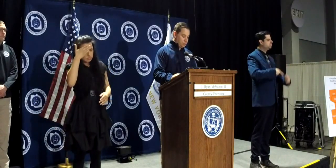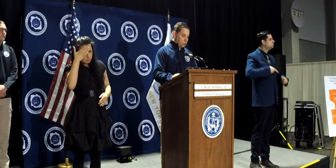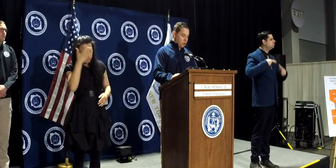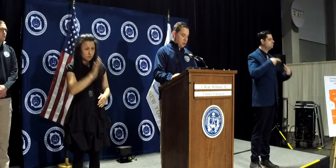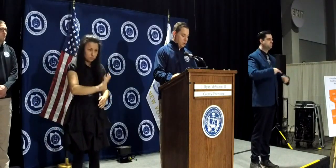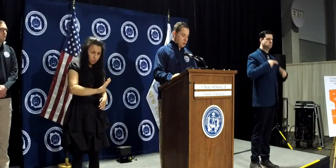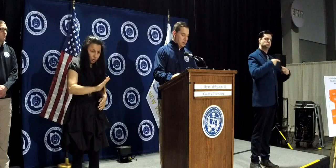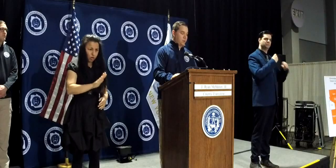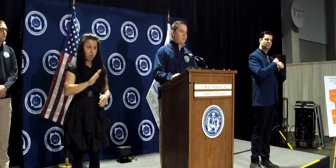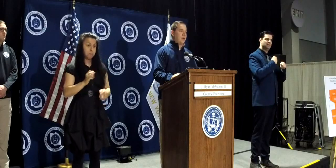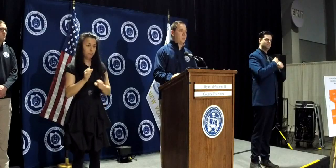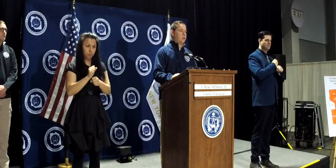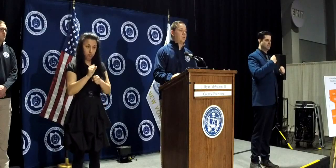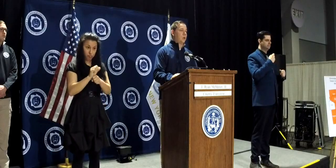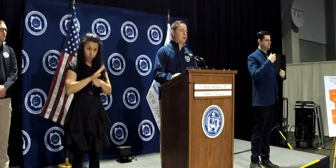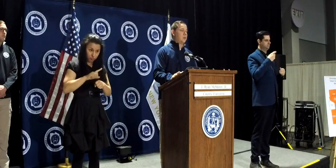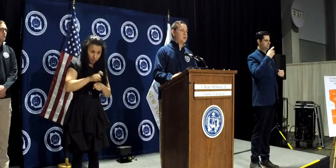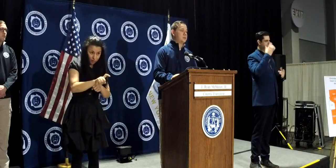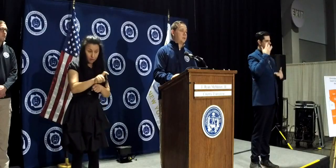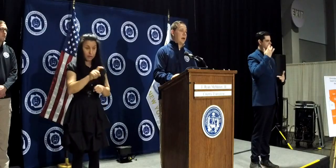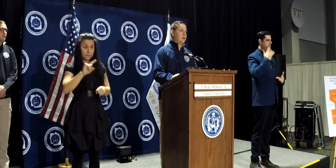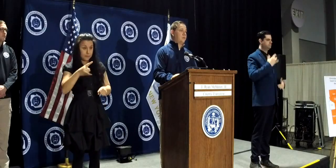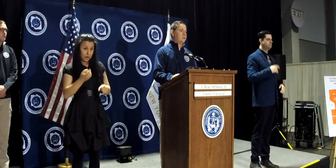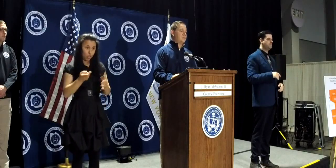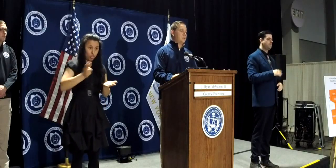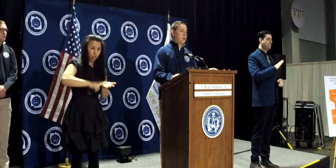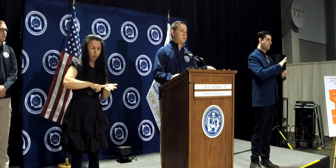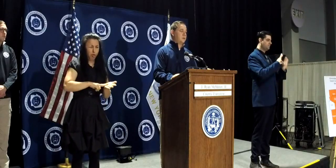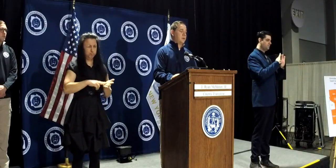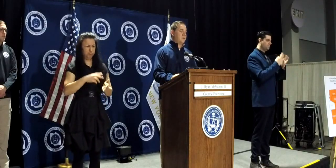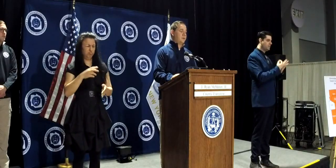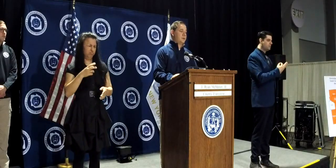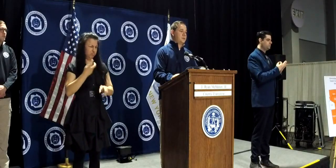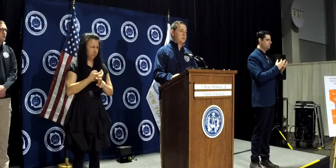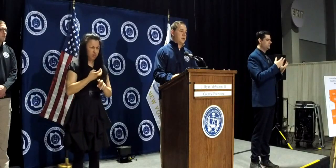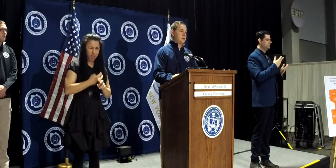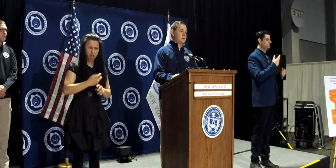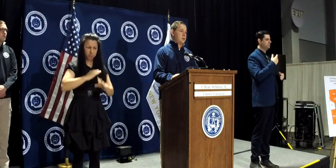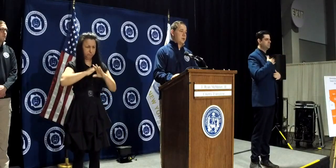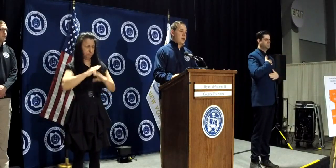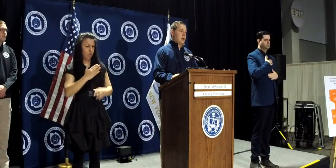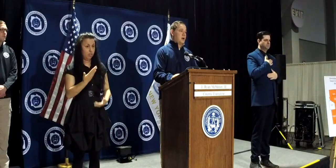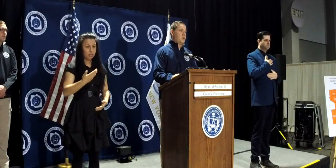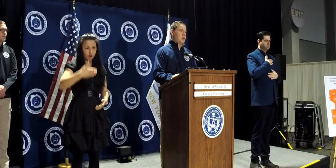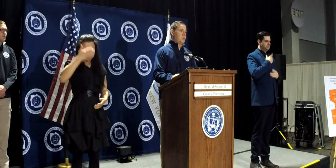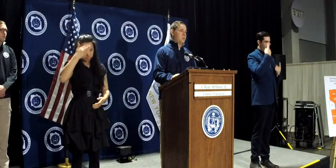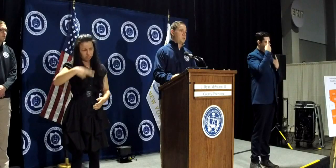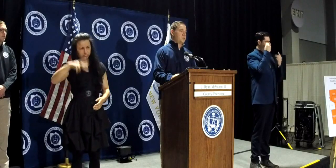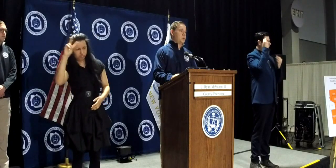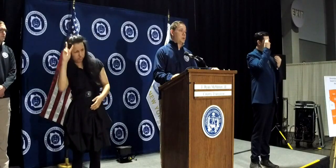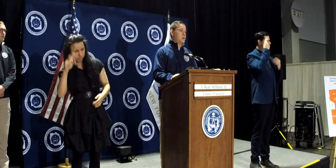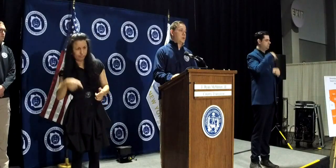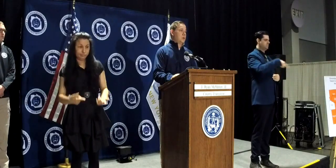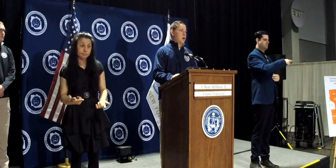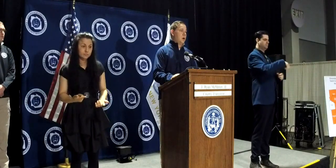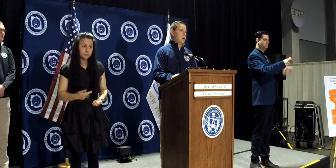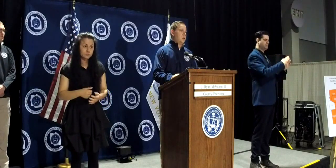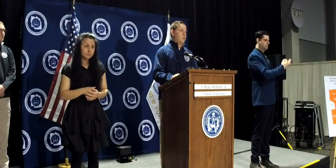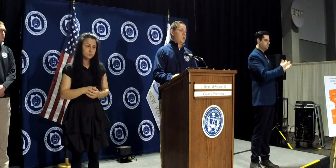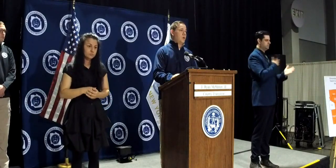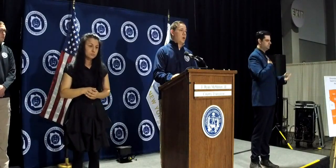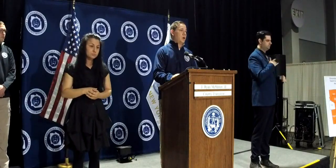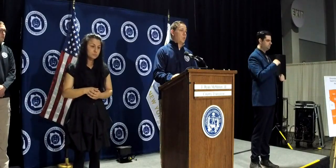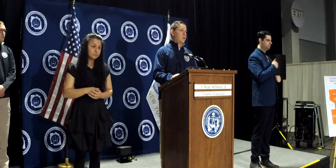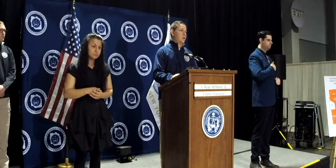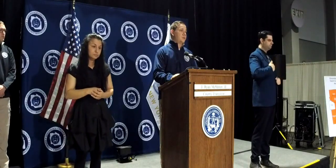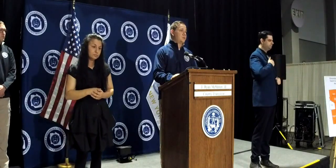neighbor and their family who lost their life in this case, and our other neighbors this week who